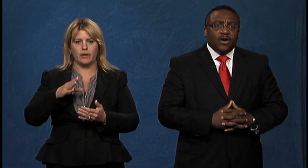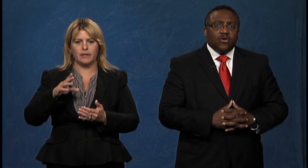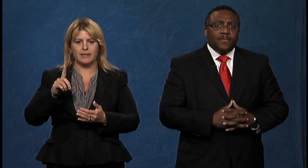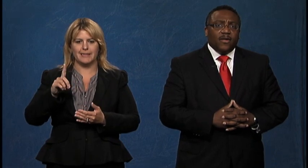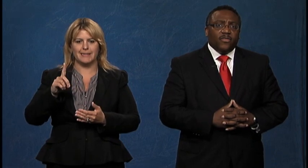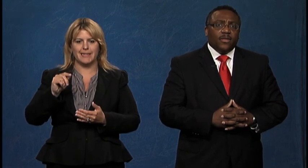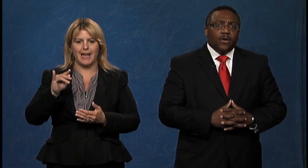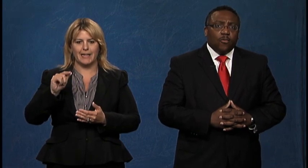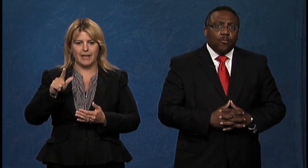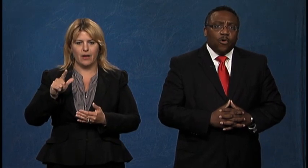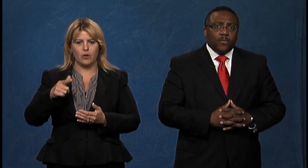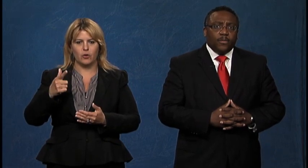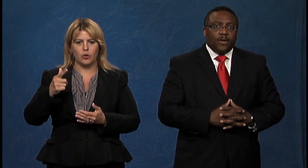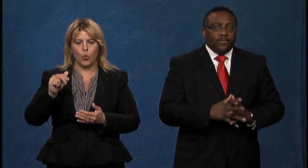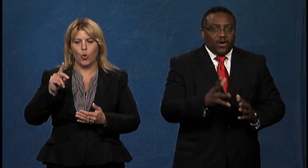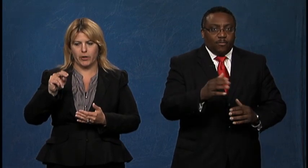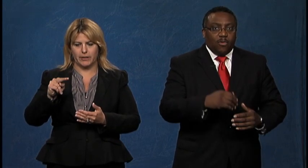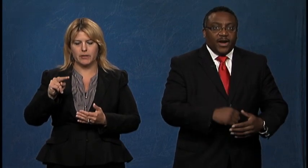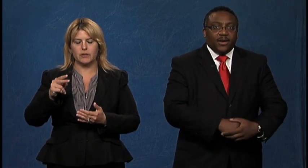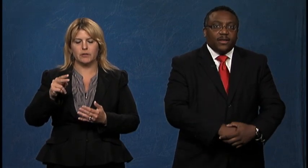It's an article about